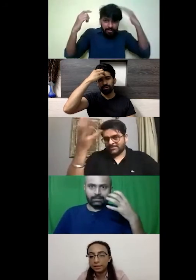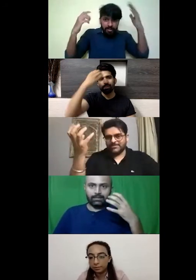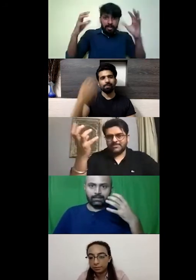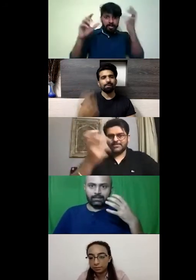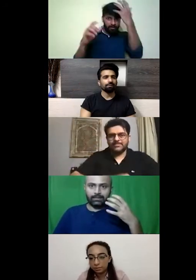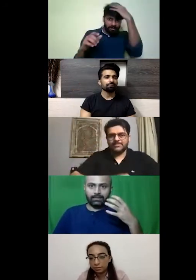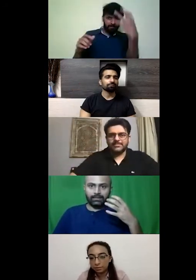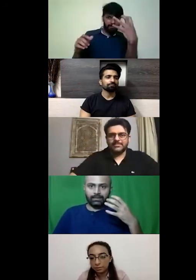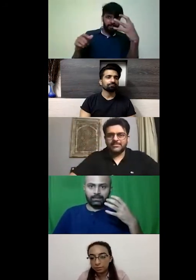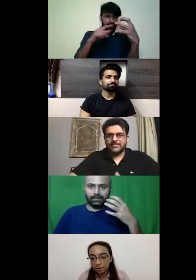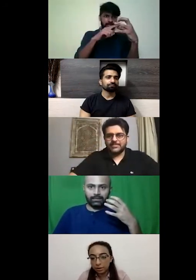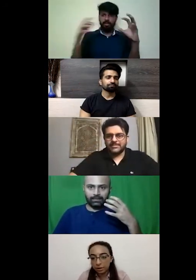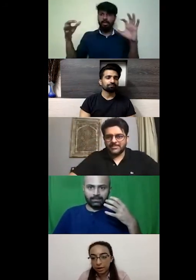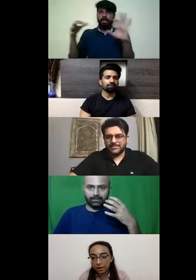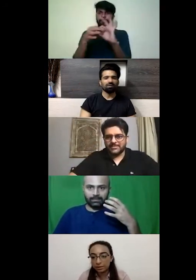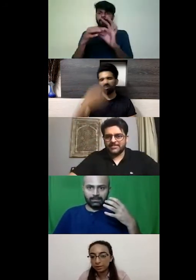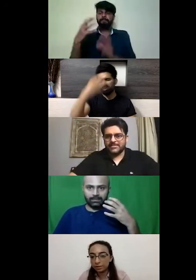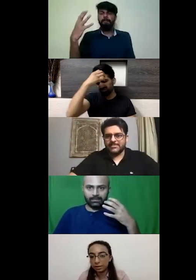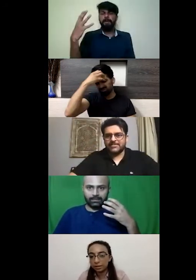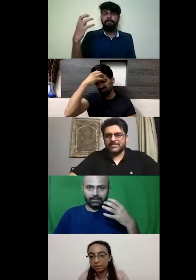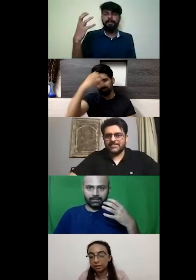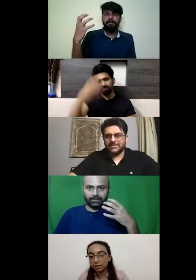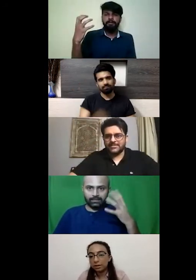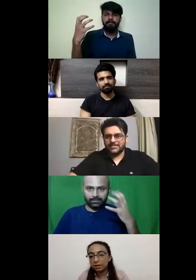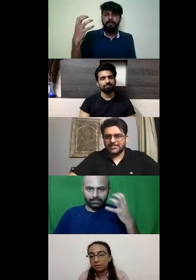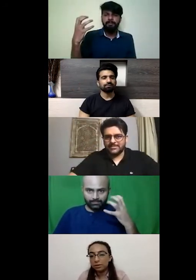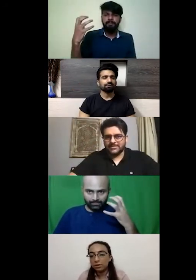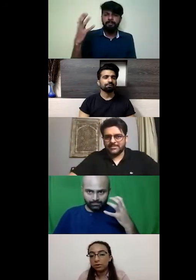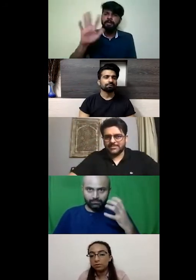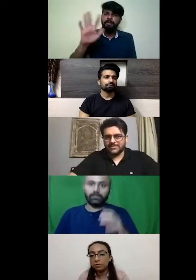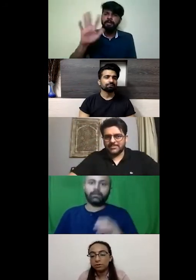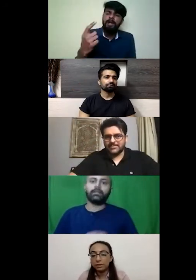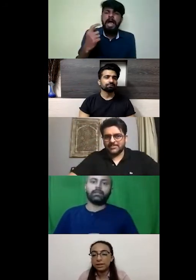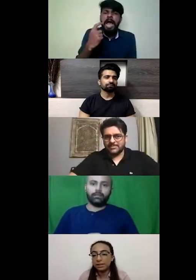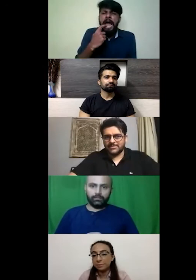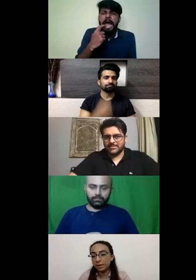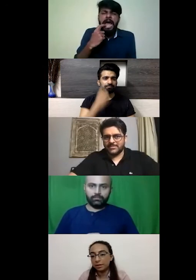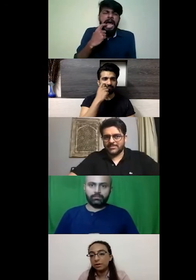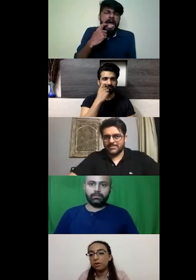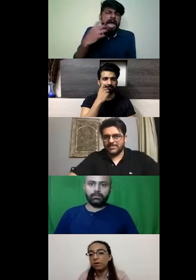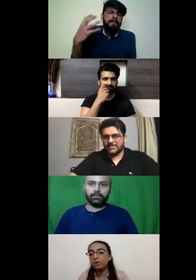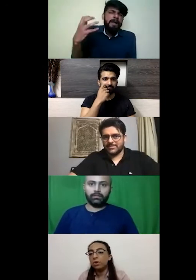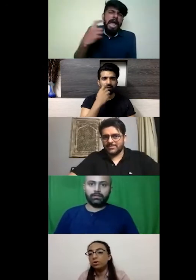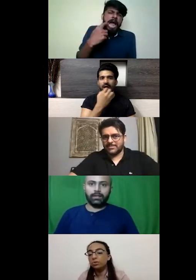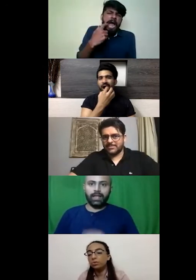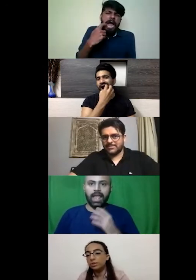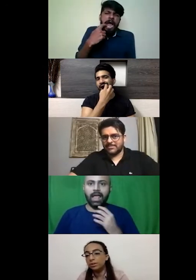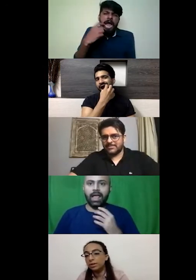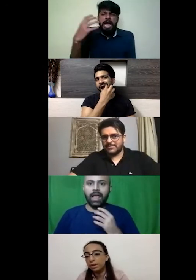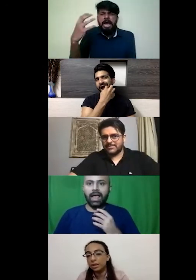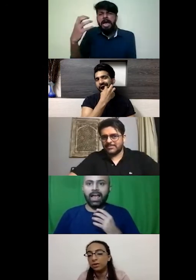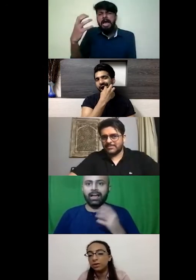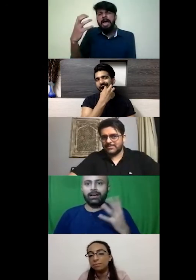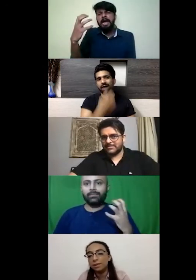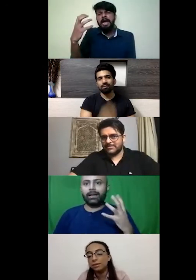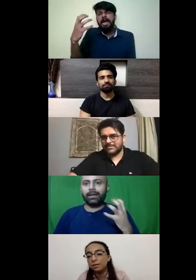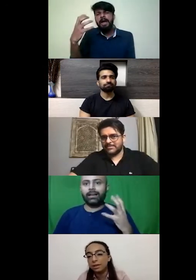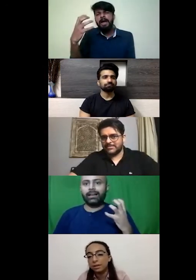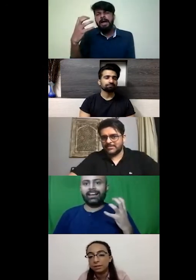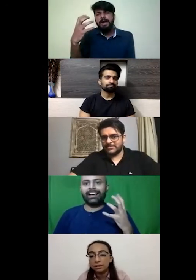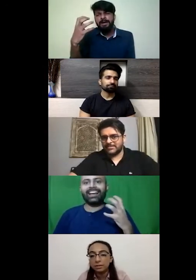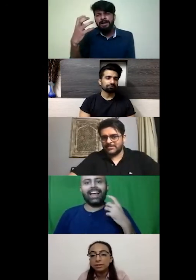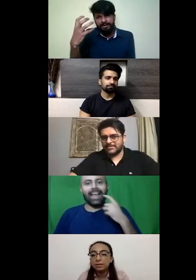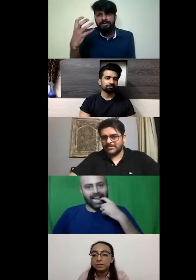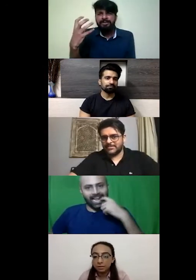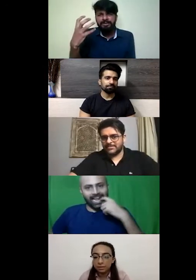head. Head is hurting. So that is pain. Or your tooth is hurting, your gums are